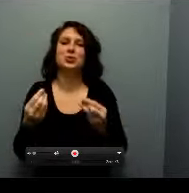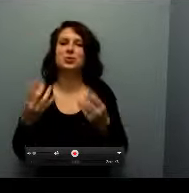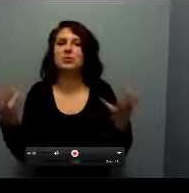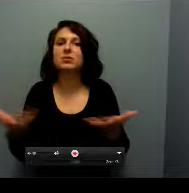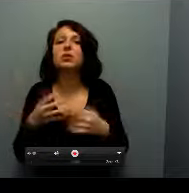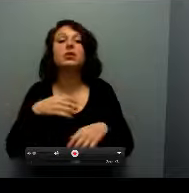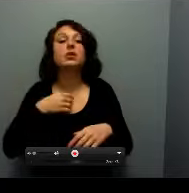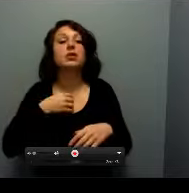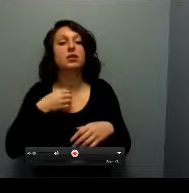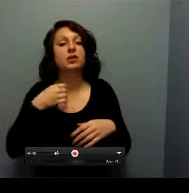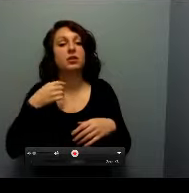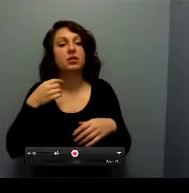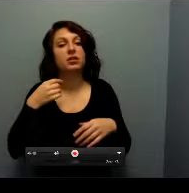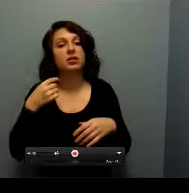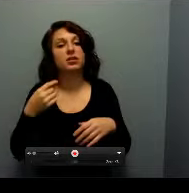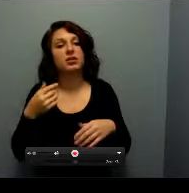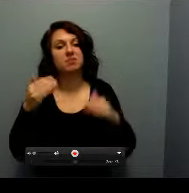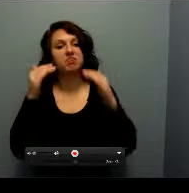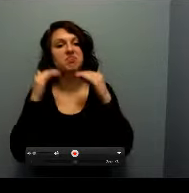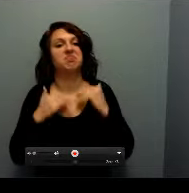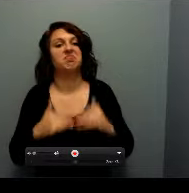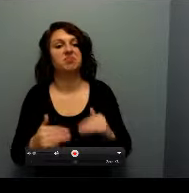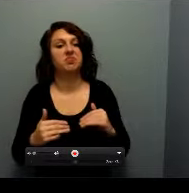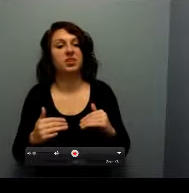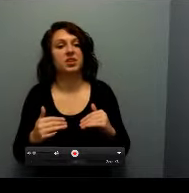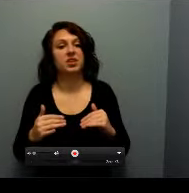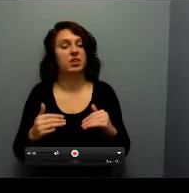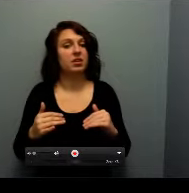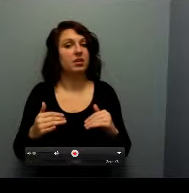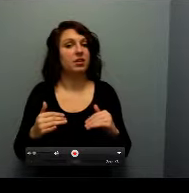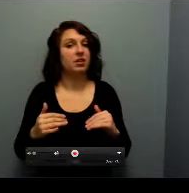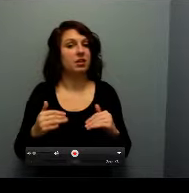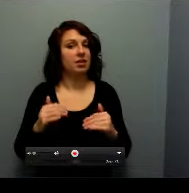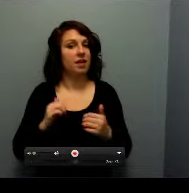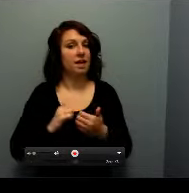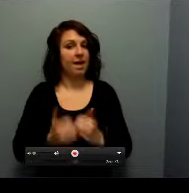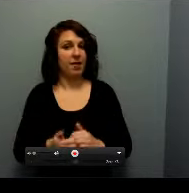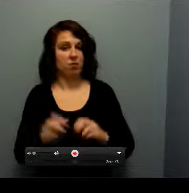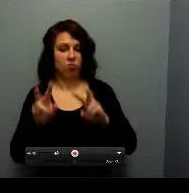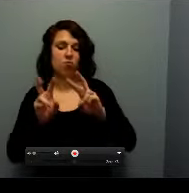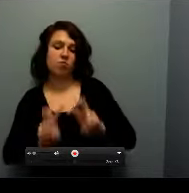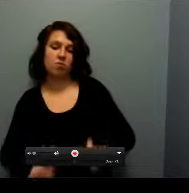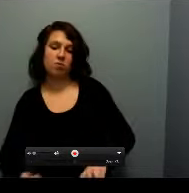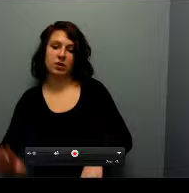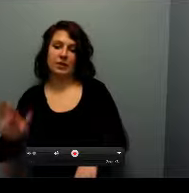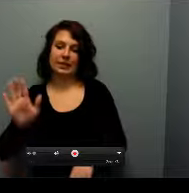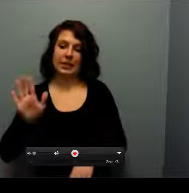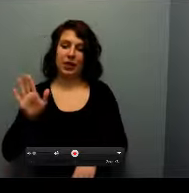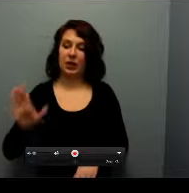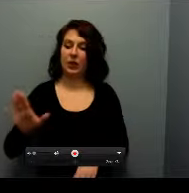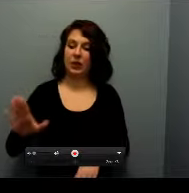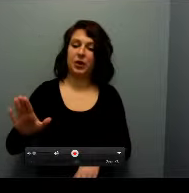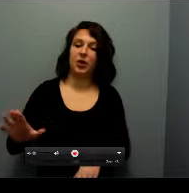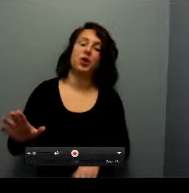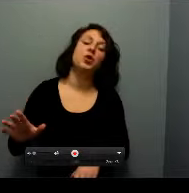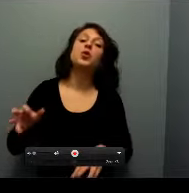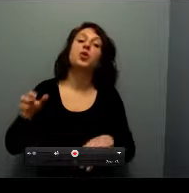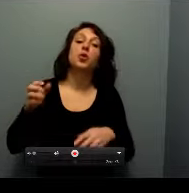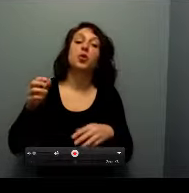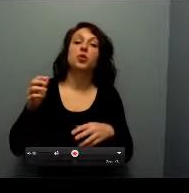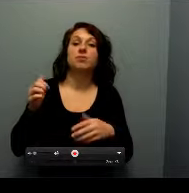How do you assess their problem solving ability if you never give them anything challenging to do? So you say,